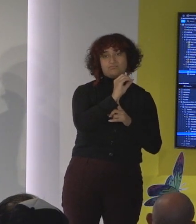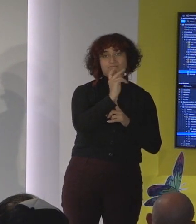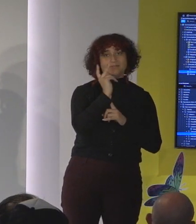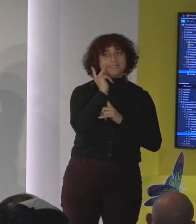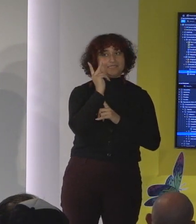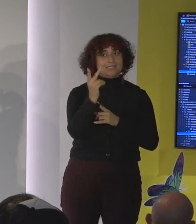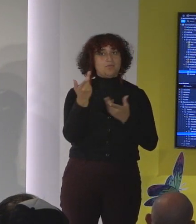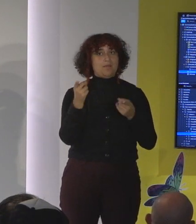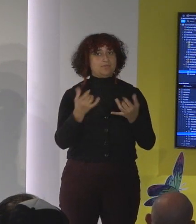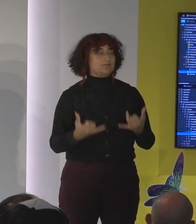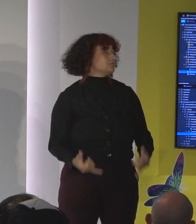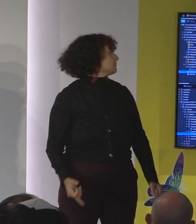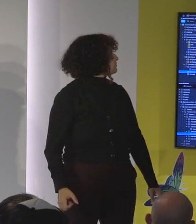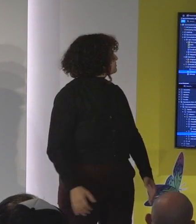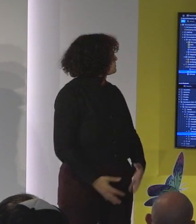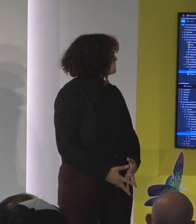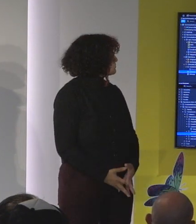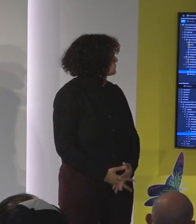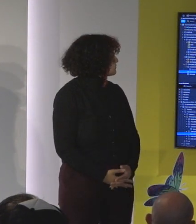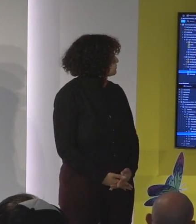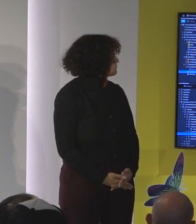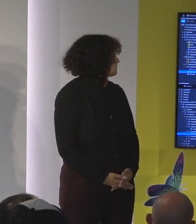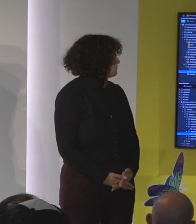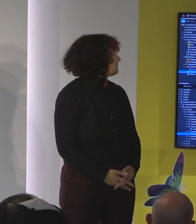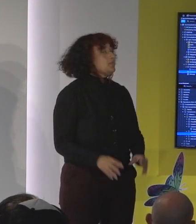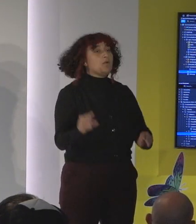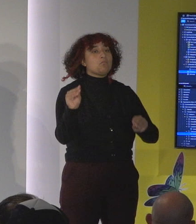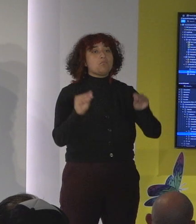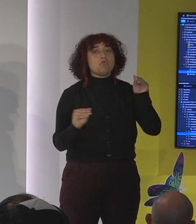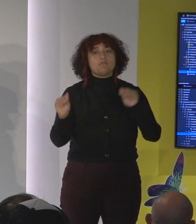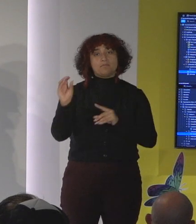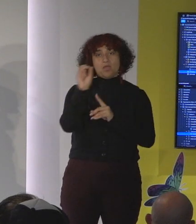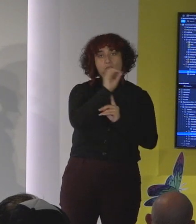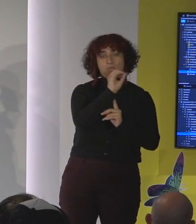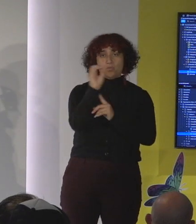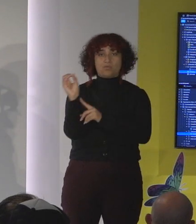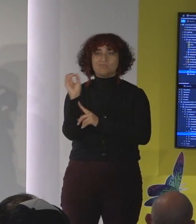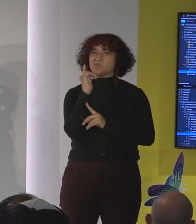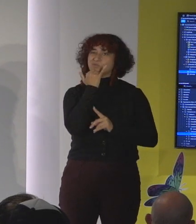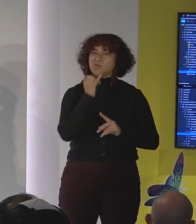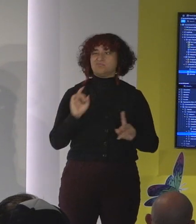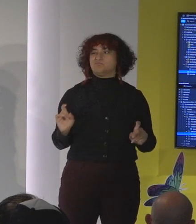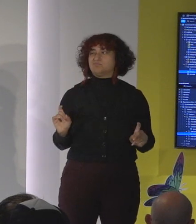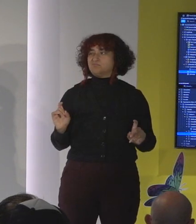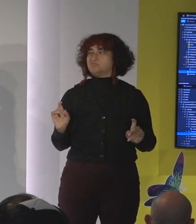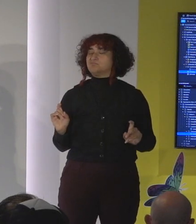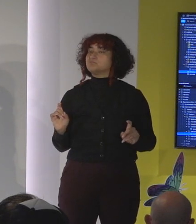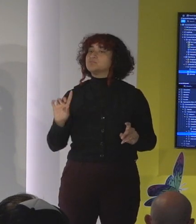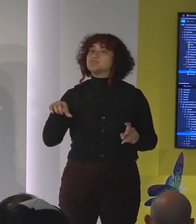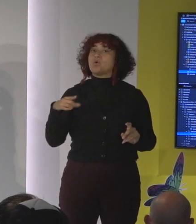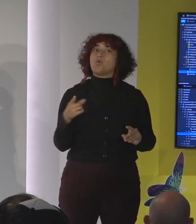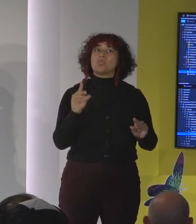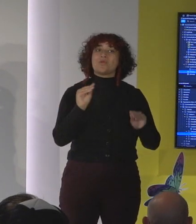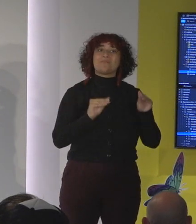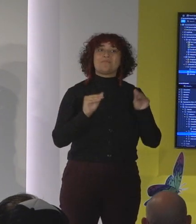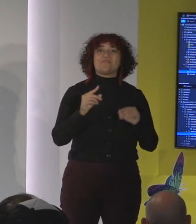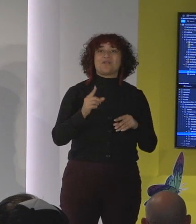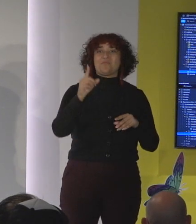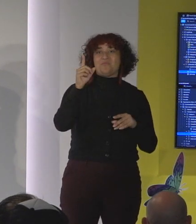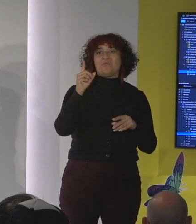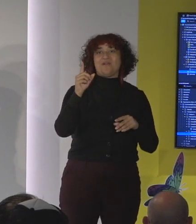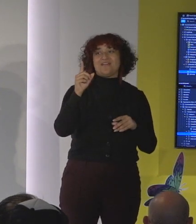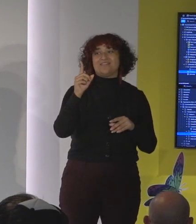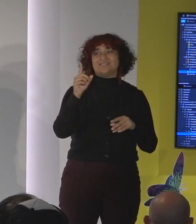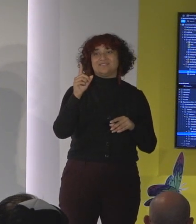that got us. Okay, so I'm moving my O, but what's wrong here? It is only moving in one